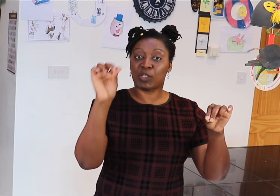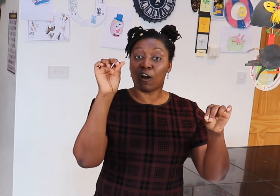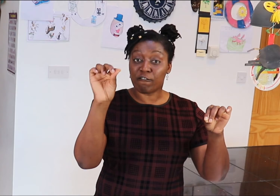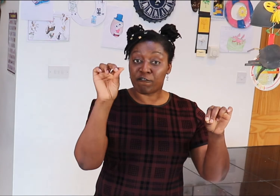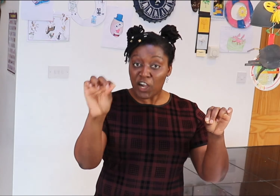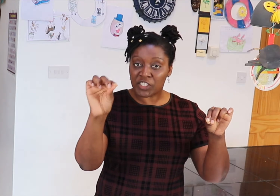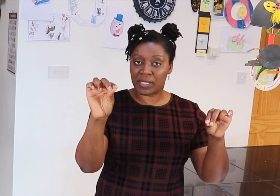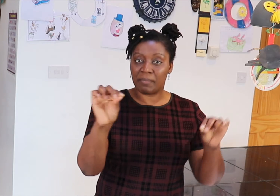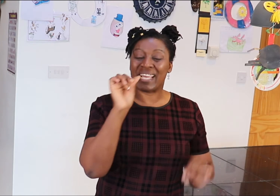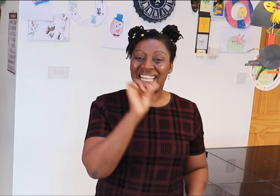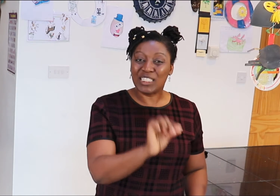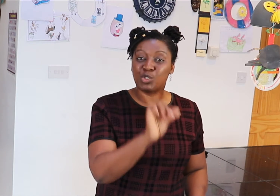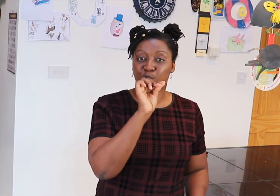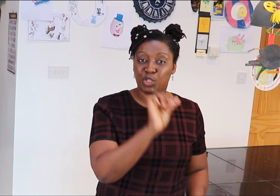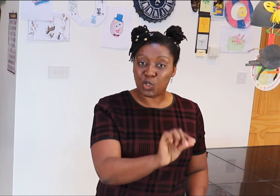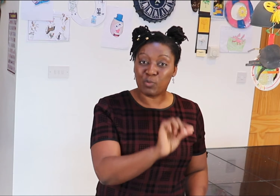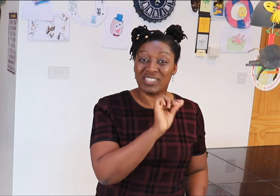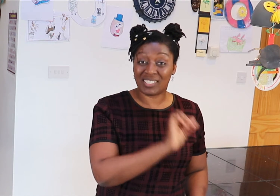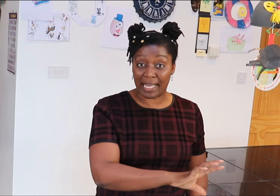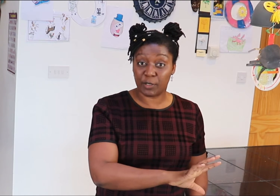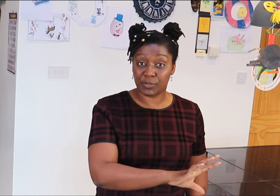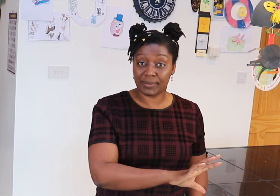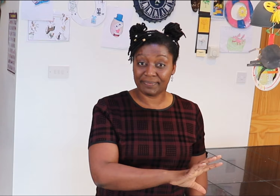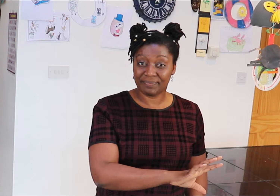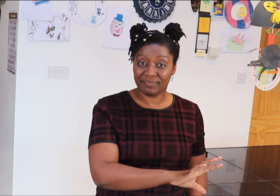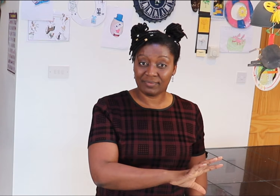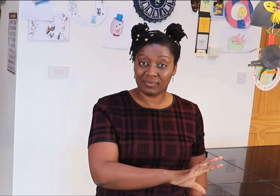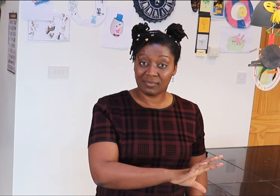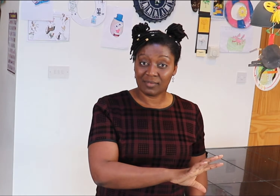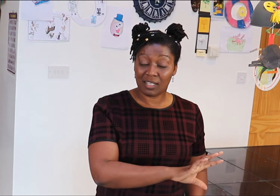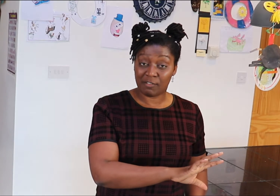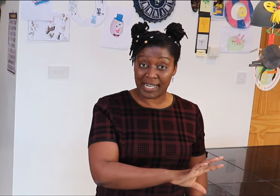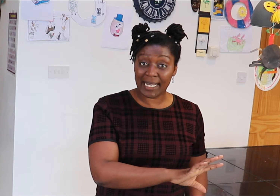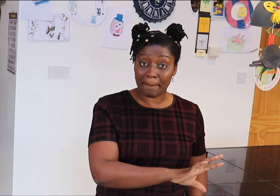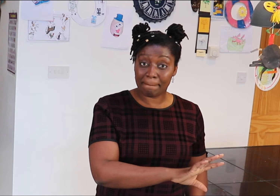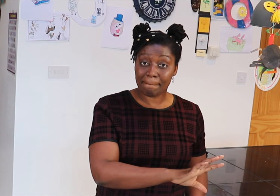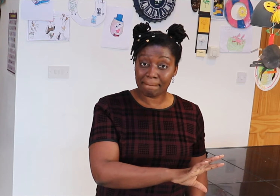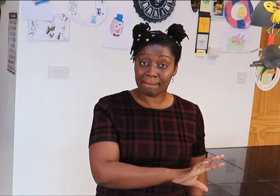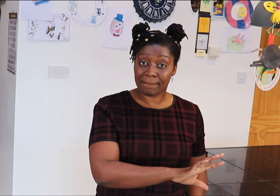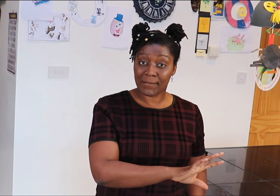testosterone converts them into human cells, right?